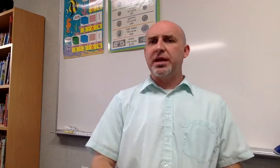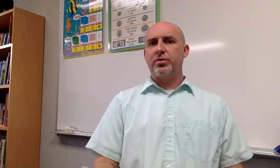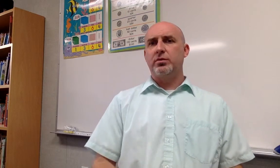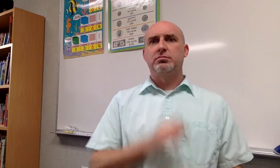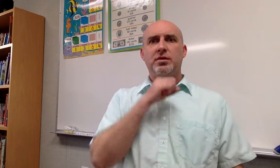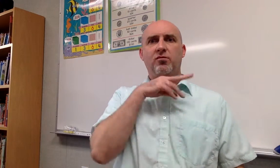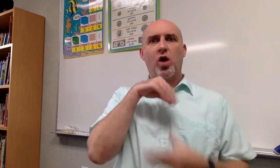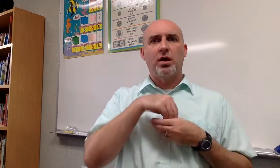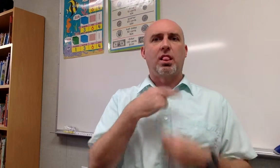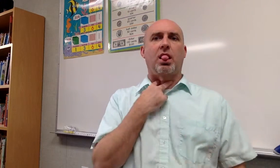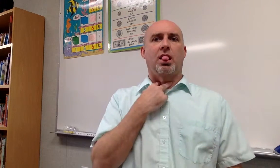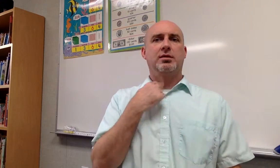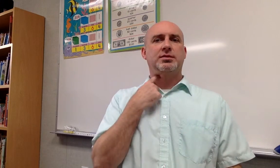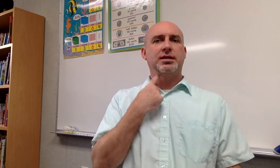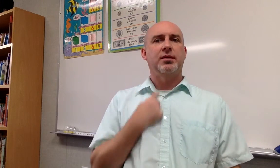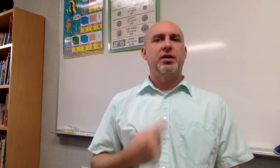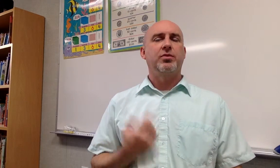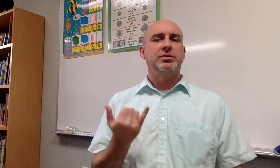throat. Stuck in my throat today.